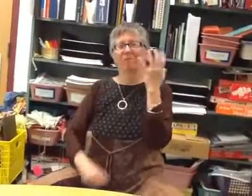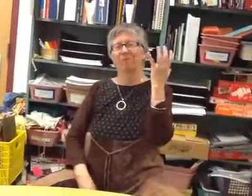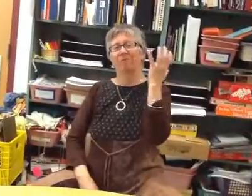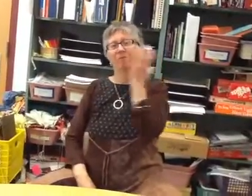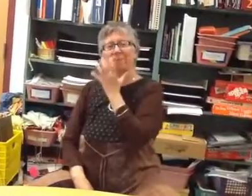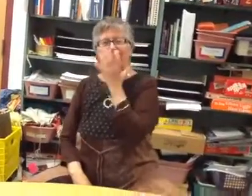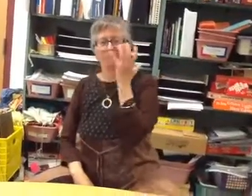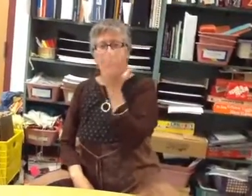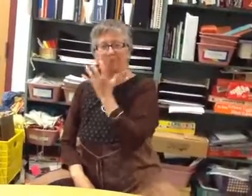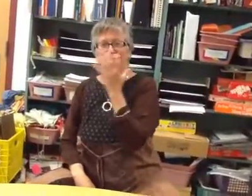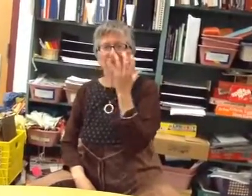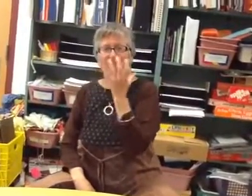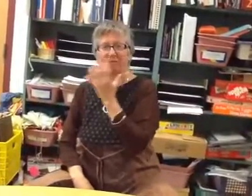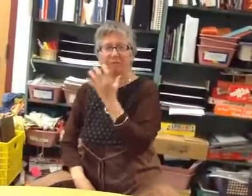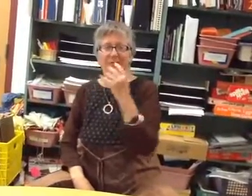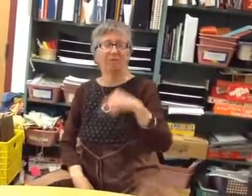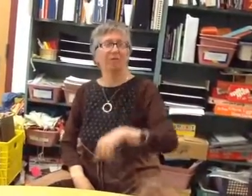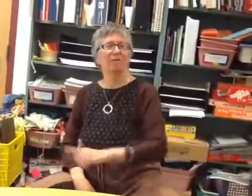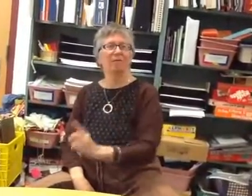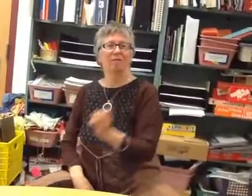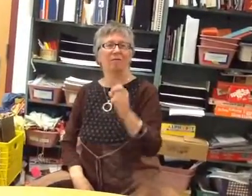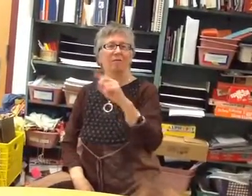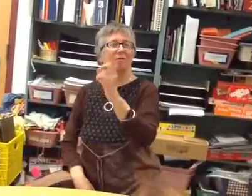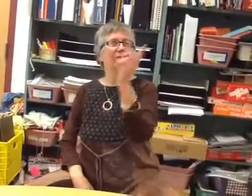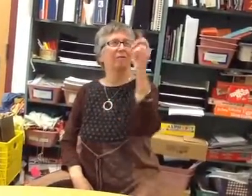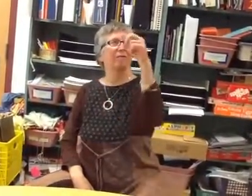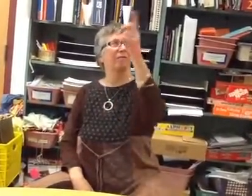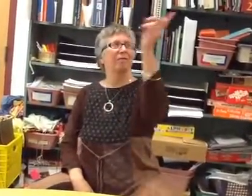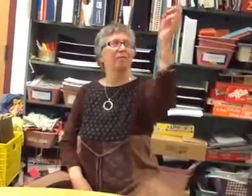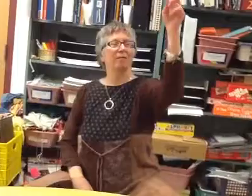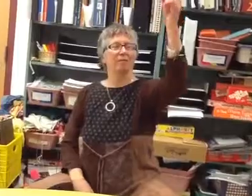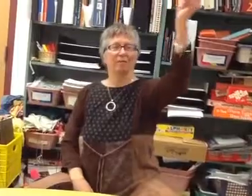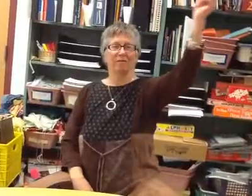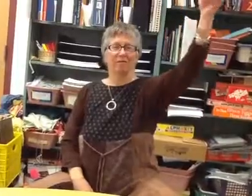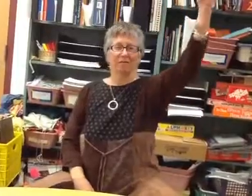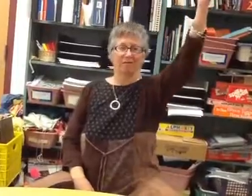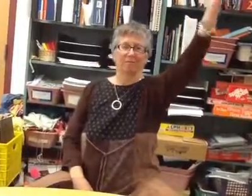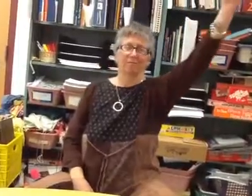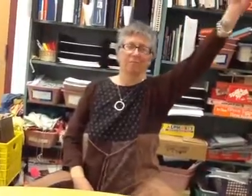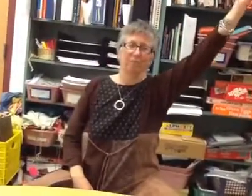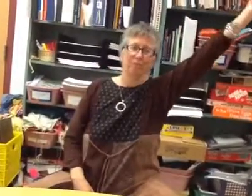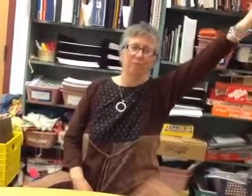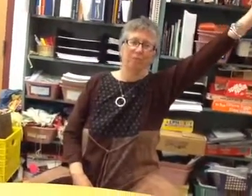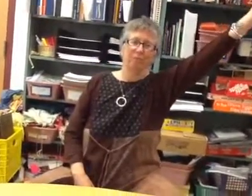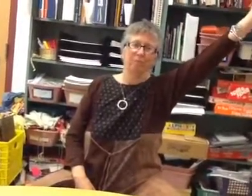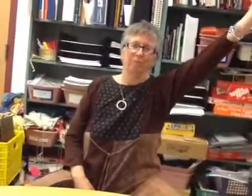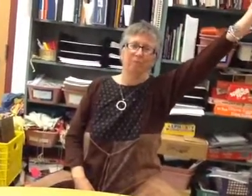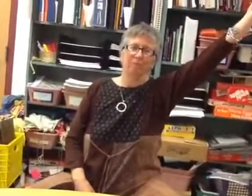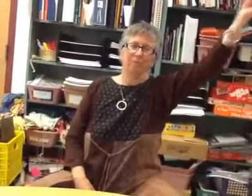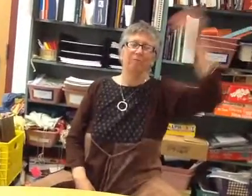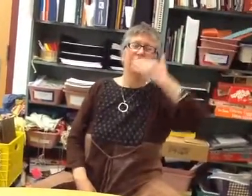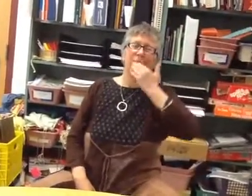oh, as you shoot across the sky, I. Baby, you're a